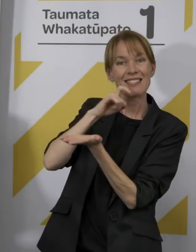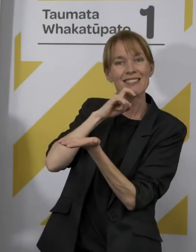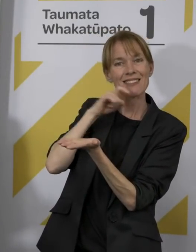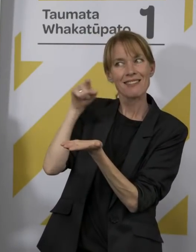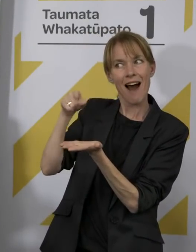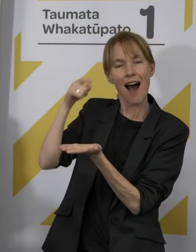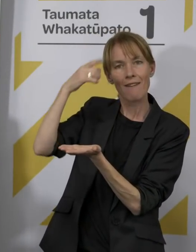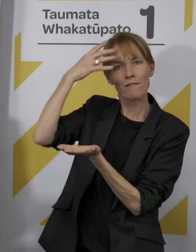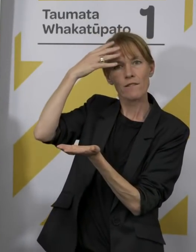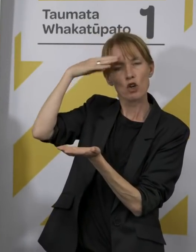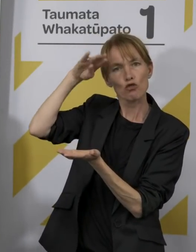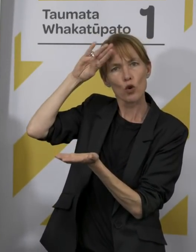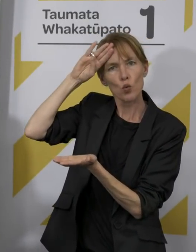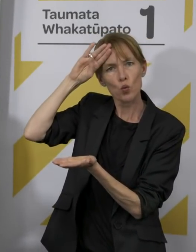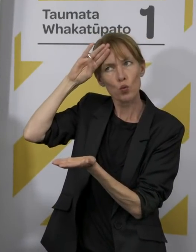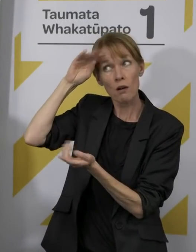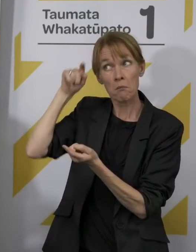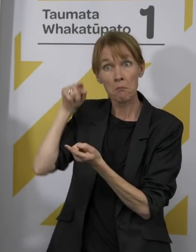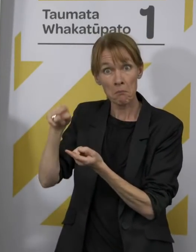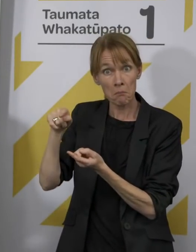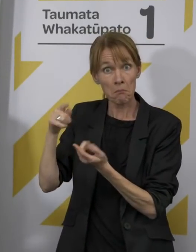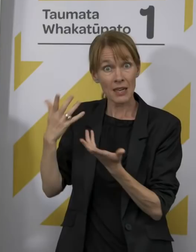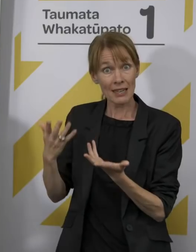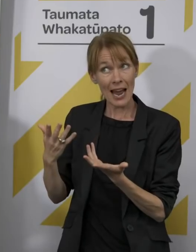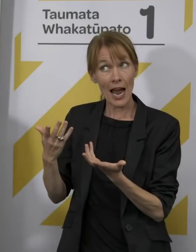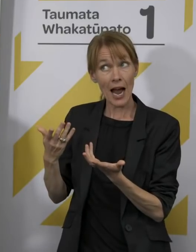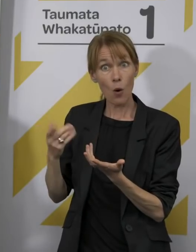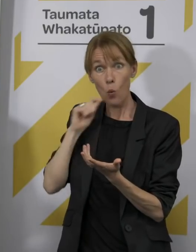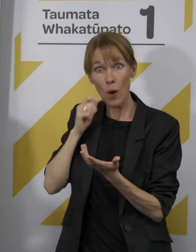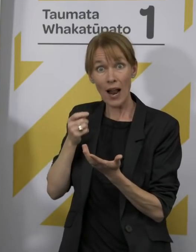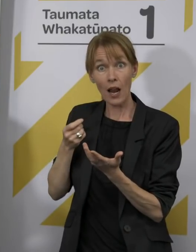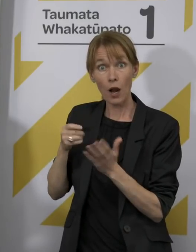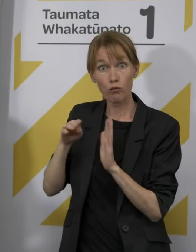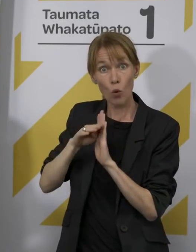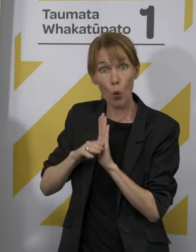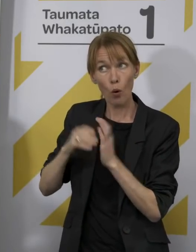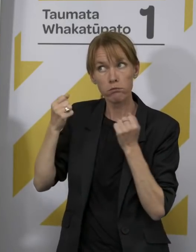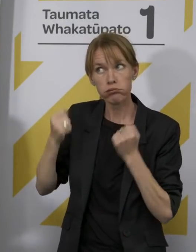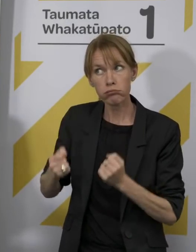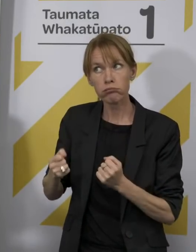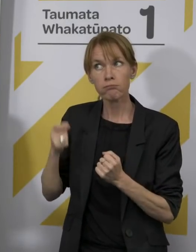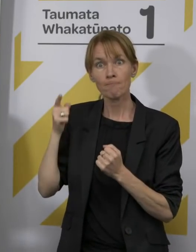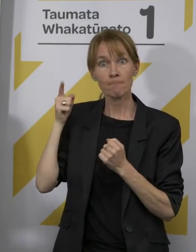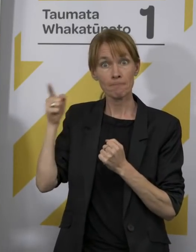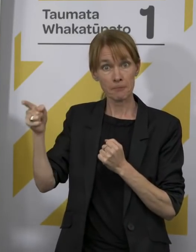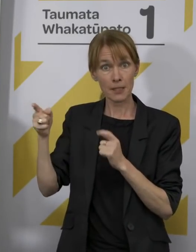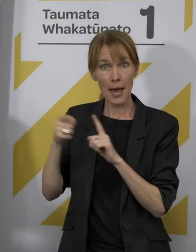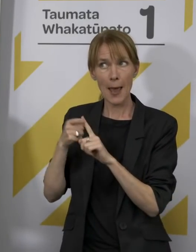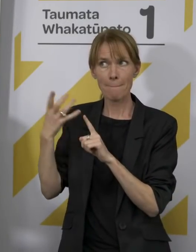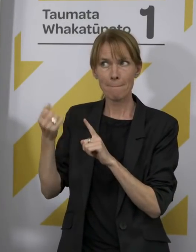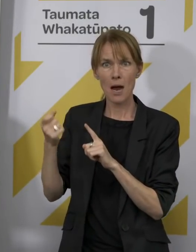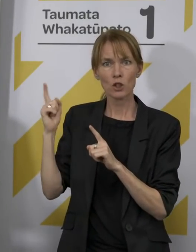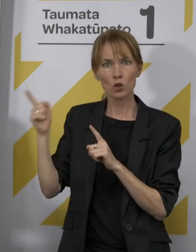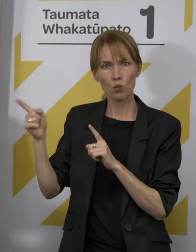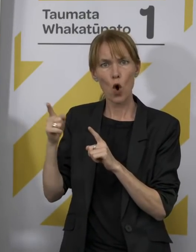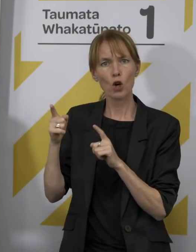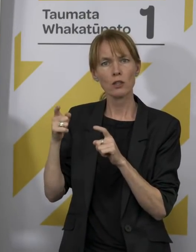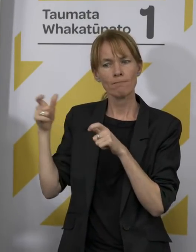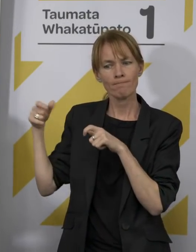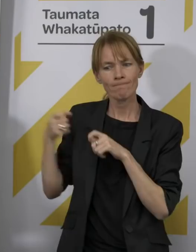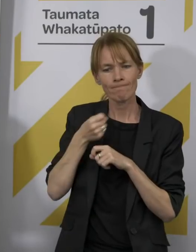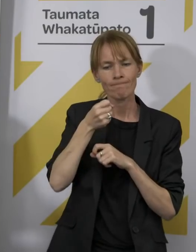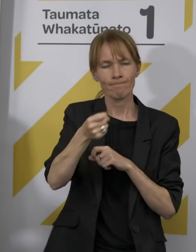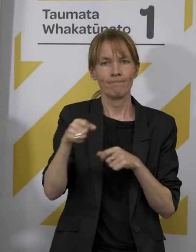very tightly. The area we were most concerned about was the western seaboard of the USA, just because of the arrangements